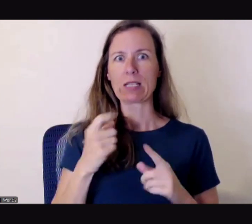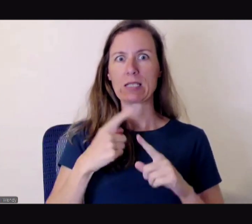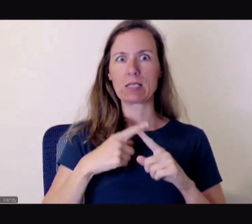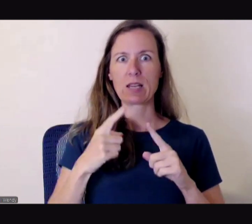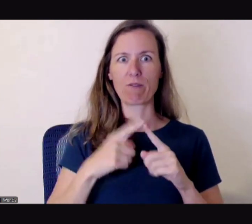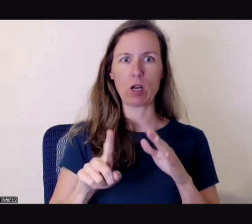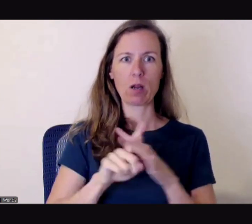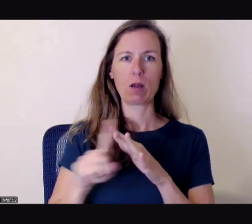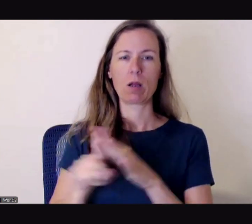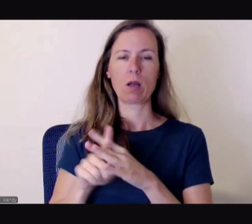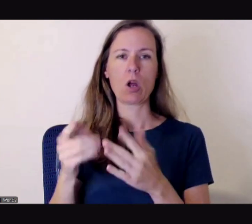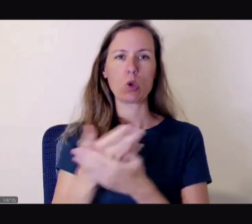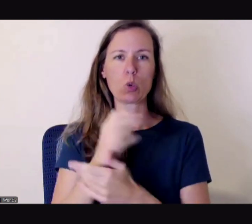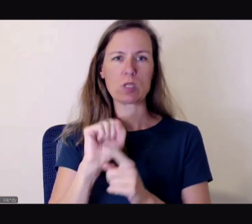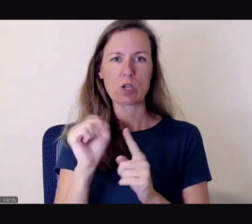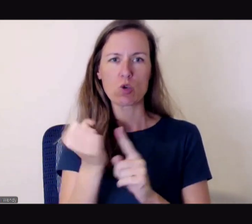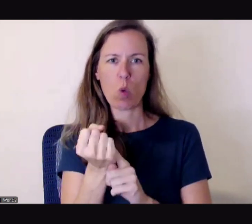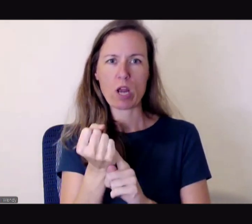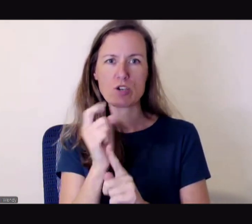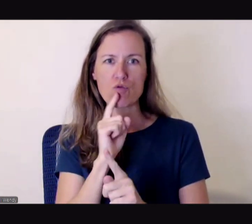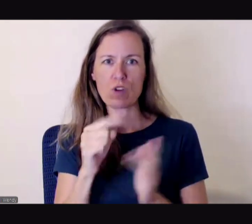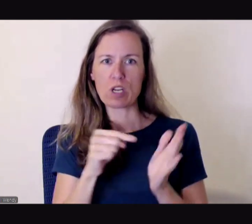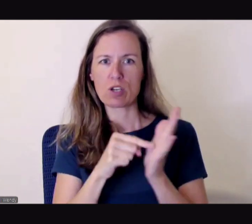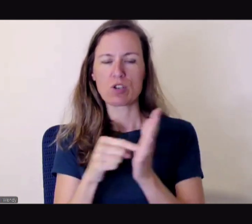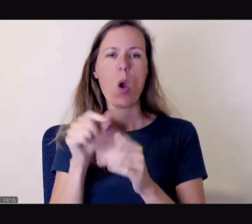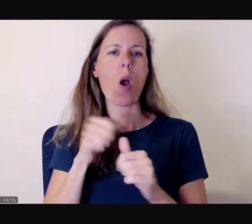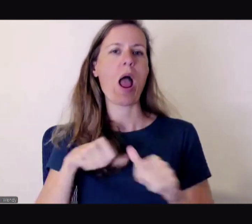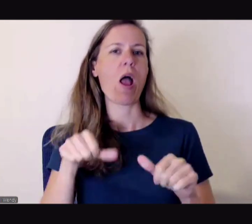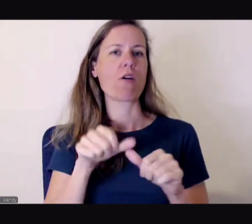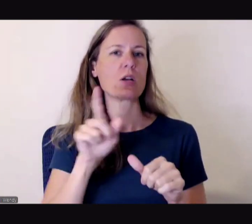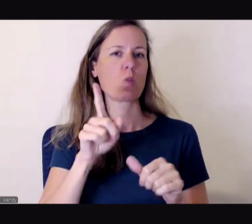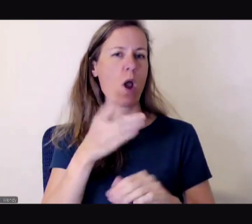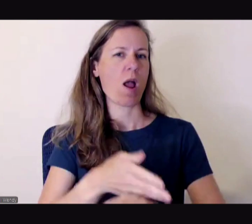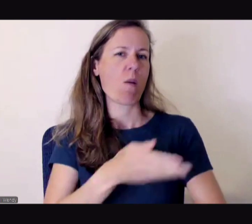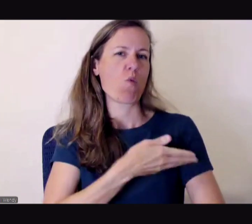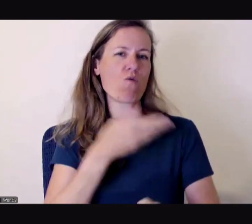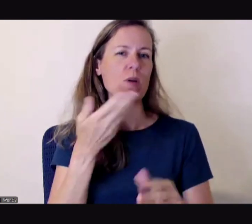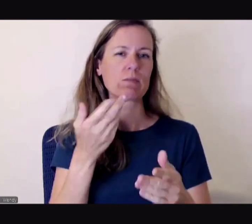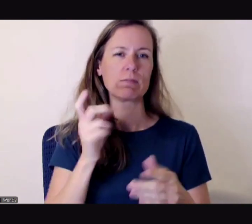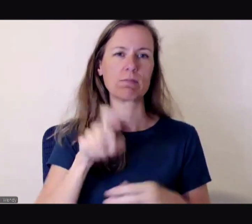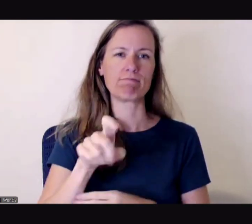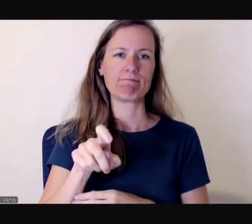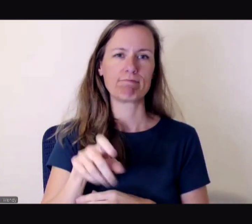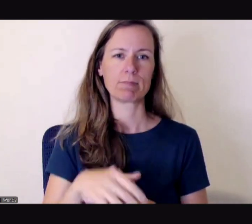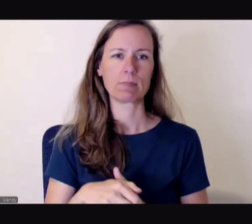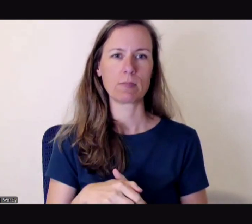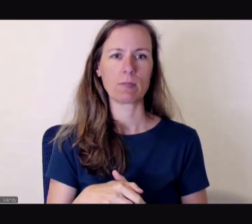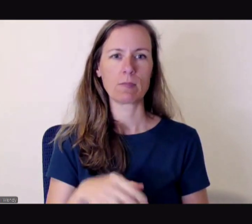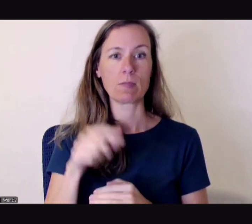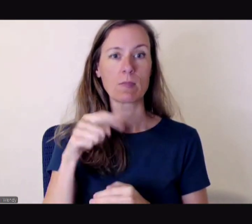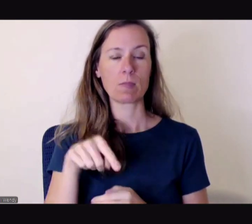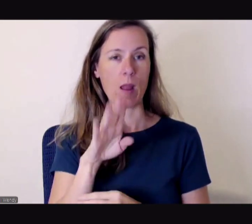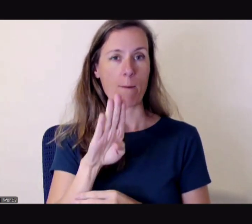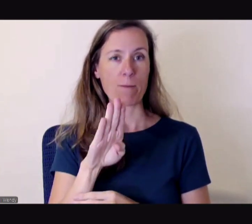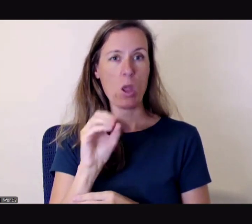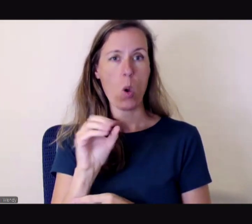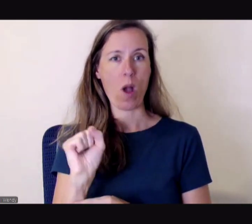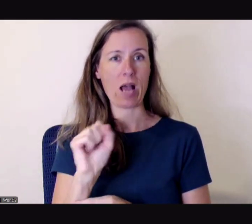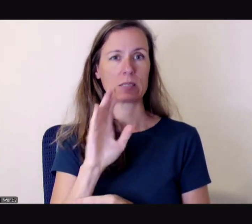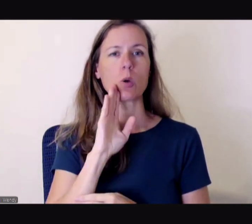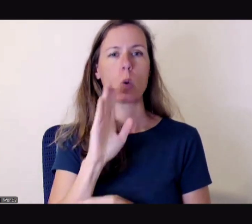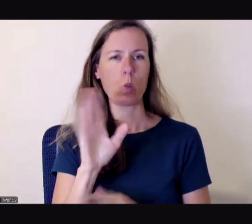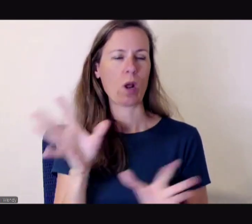have exposed some areas where improvements are needed. And the BOES will be convening for an election post-mortem to discuss